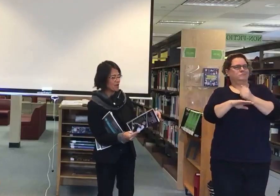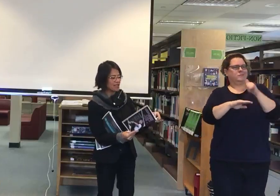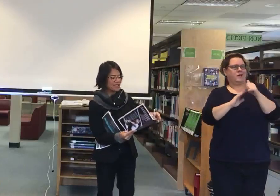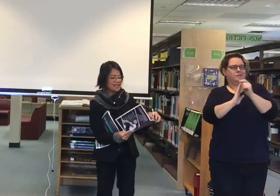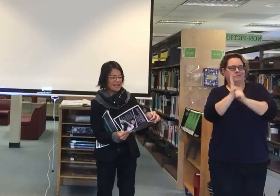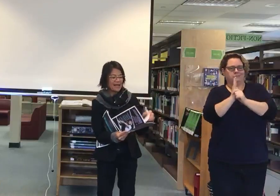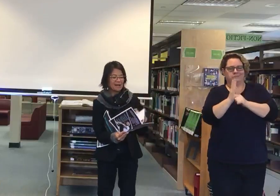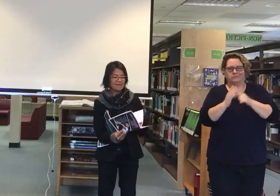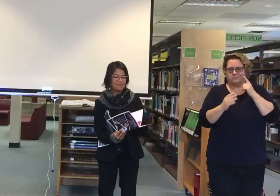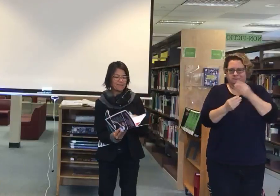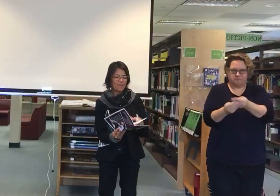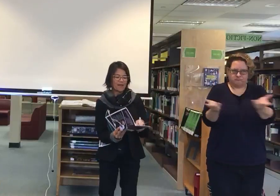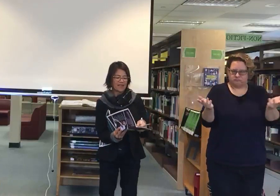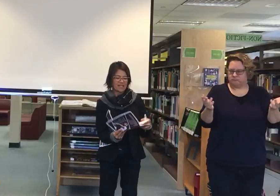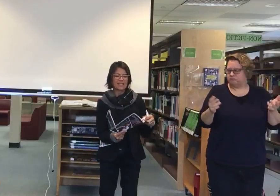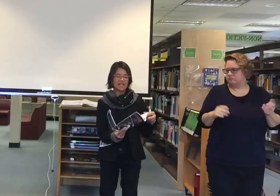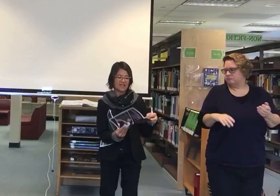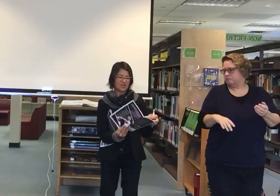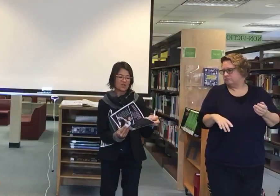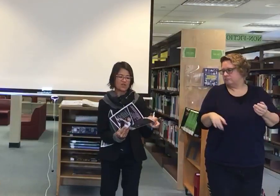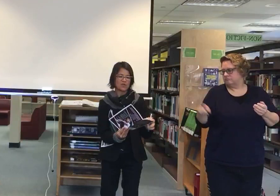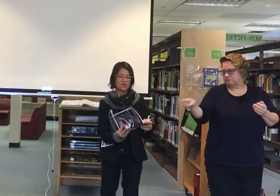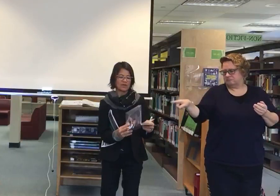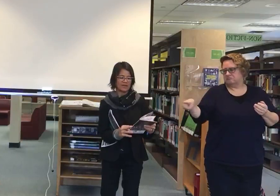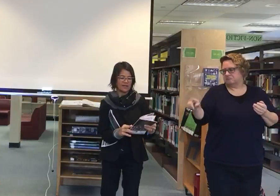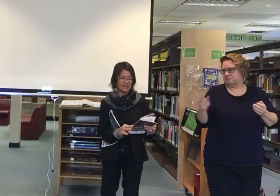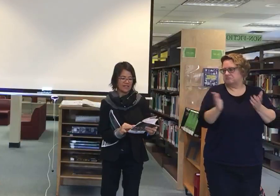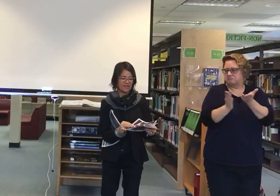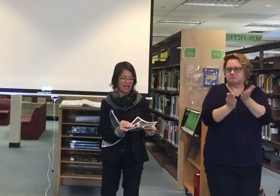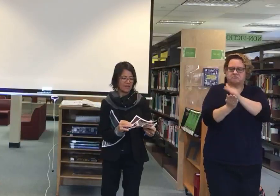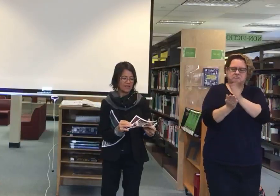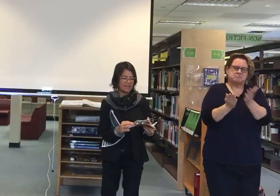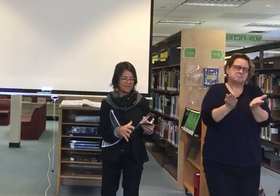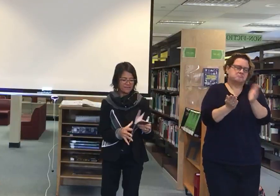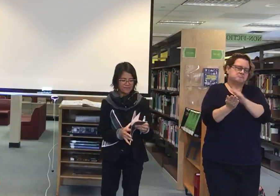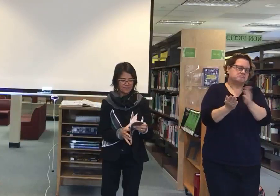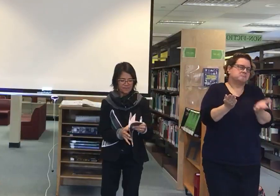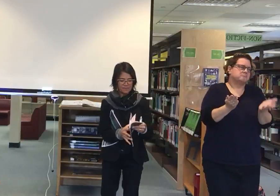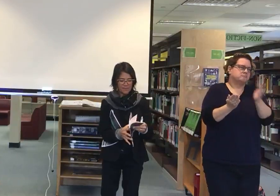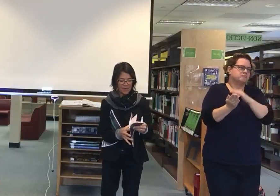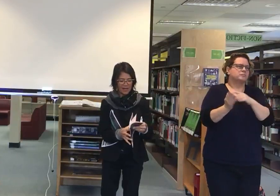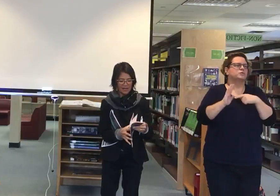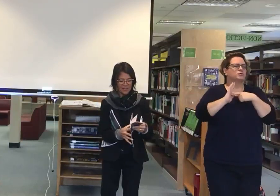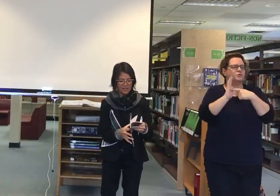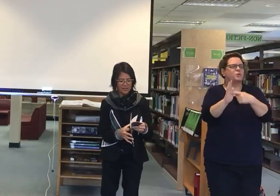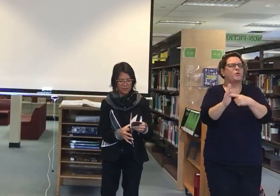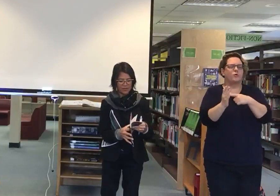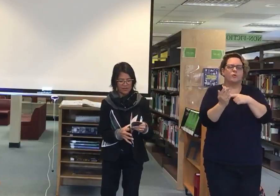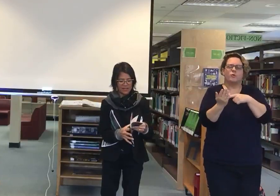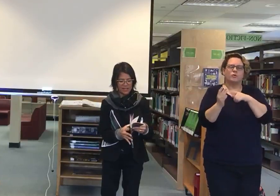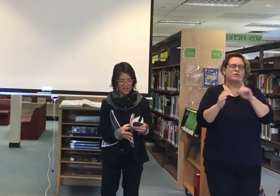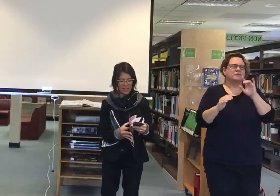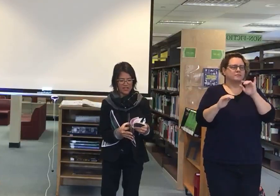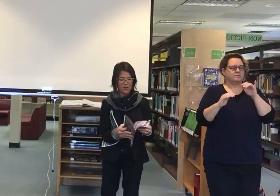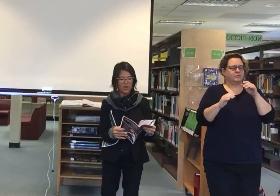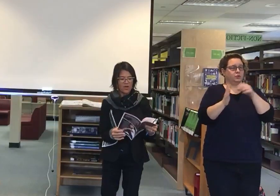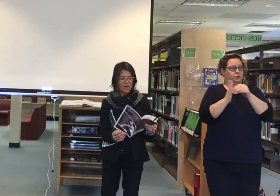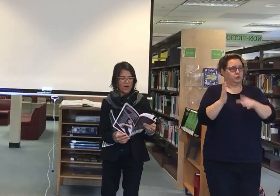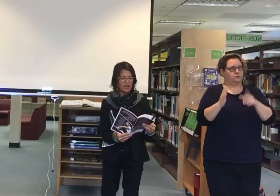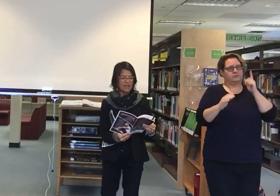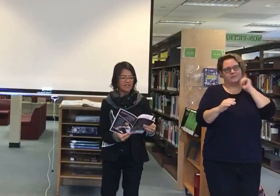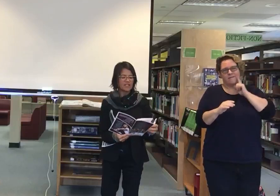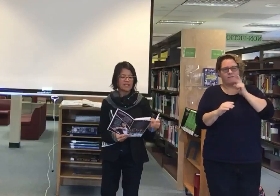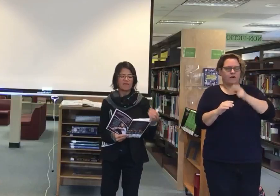a workbook that does take the students through the different elements. And I'll just briefly touch on that.